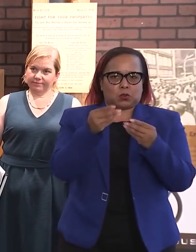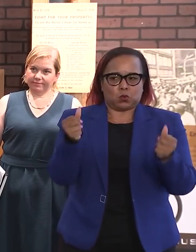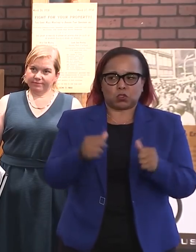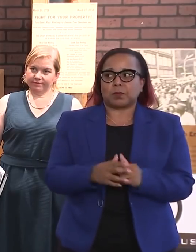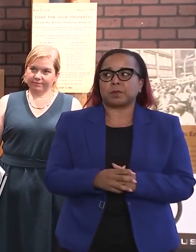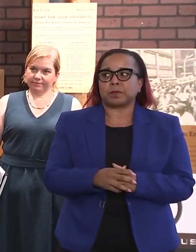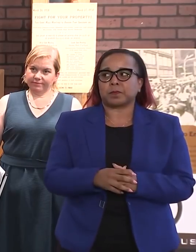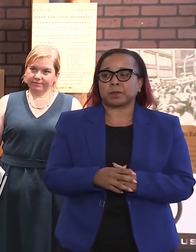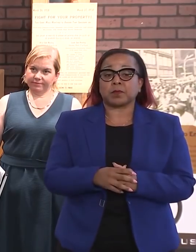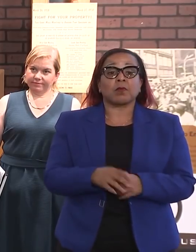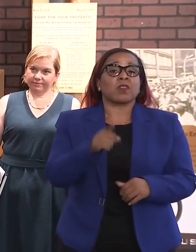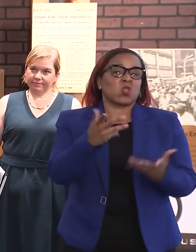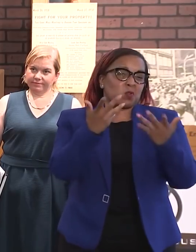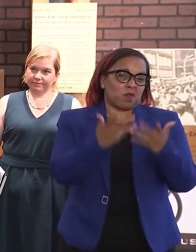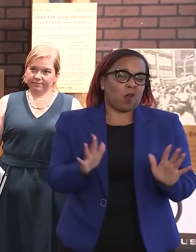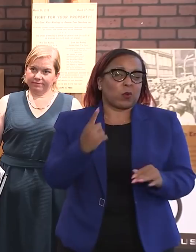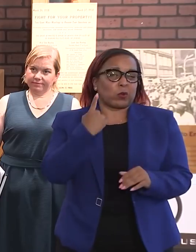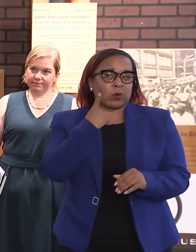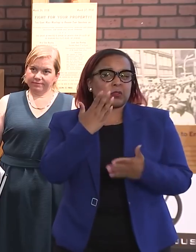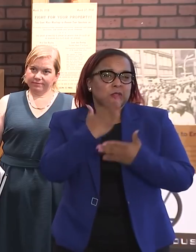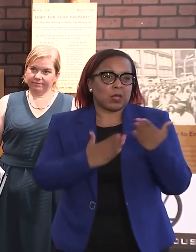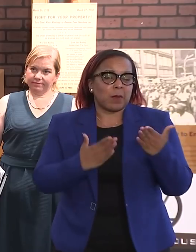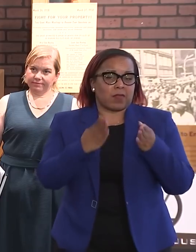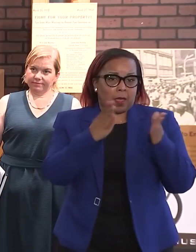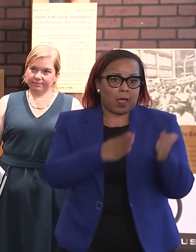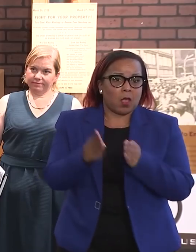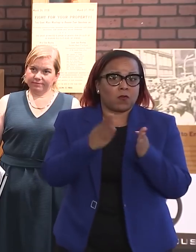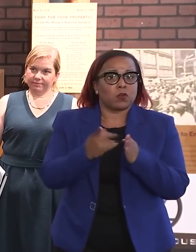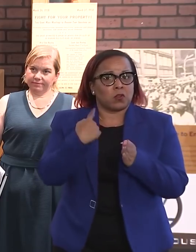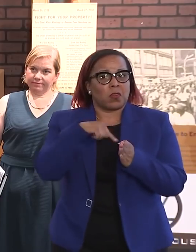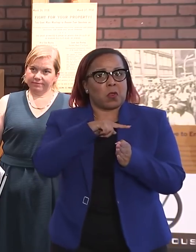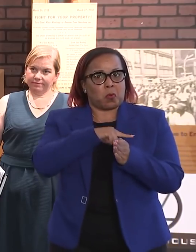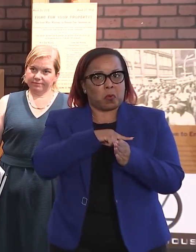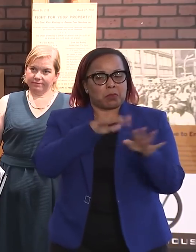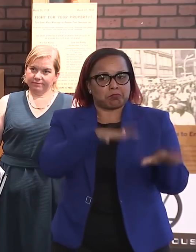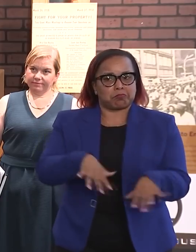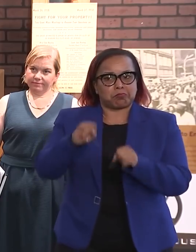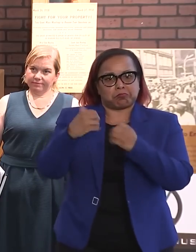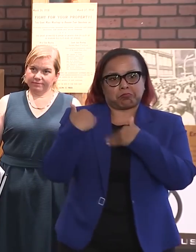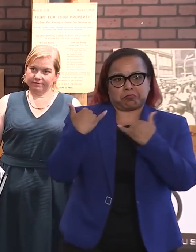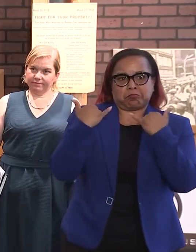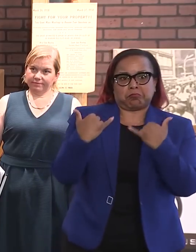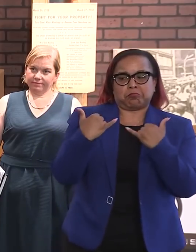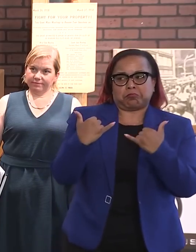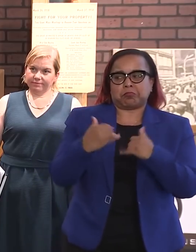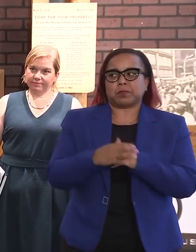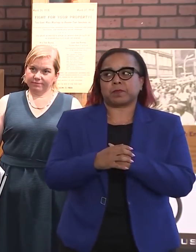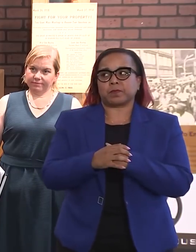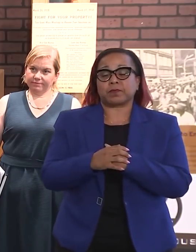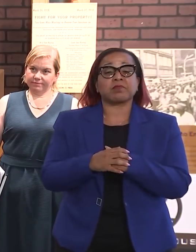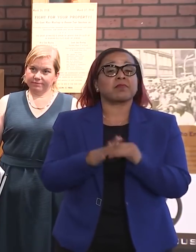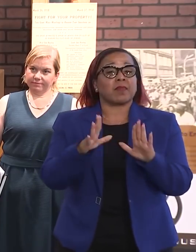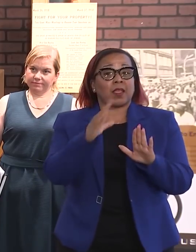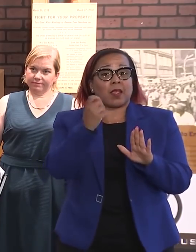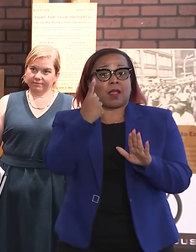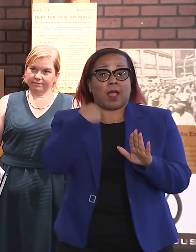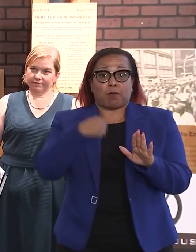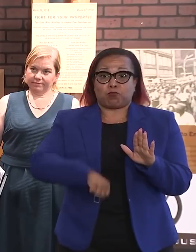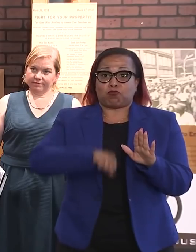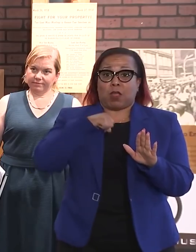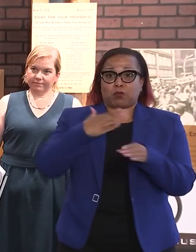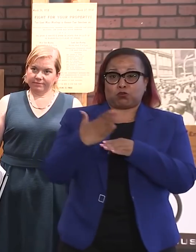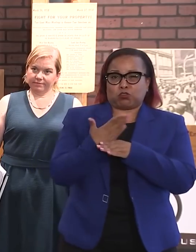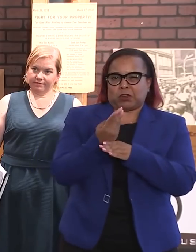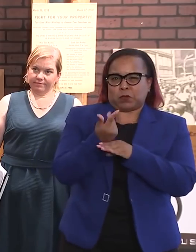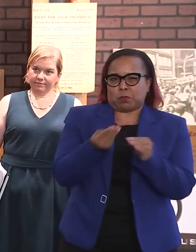solutions. You've already heard some of the efforts that we're taking on in alignment with that framework, and I'm proud to share